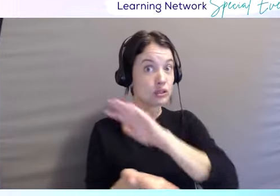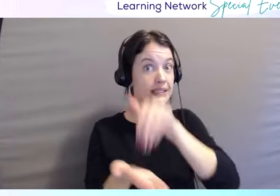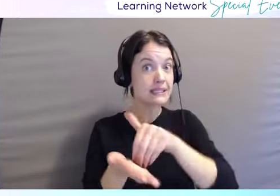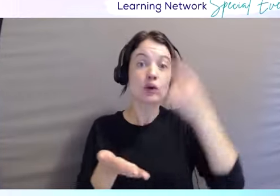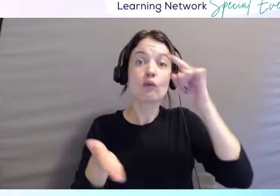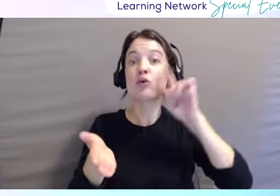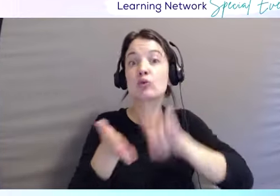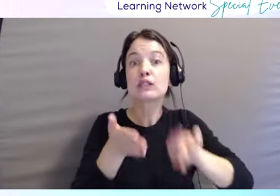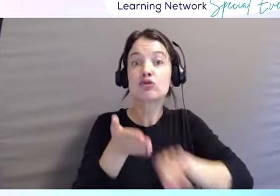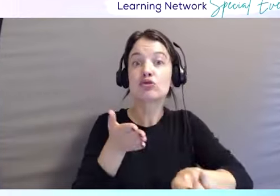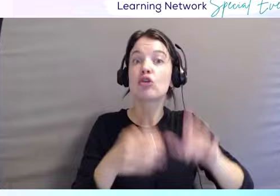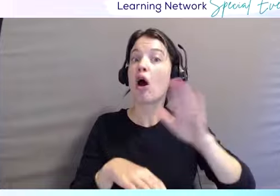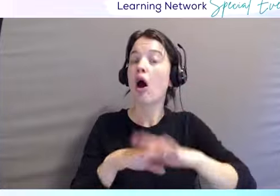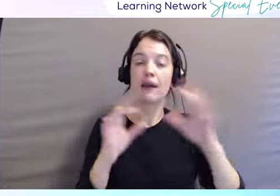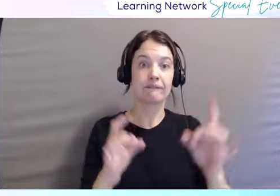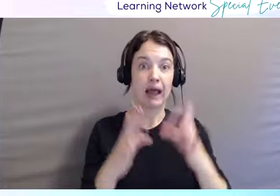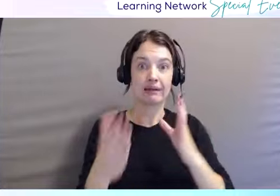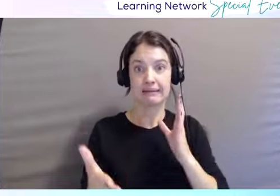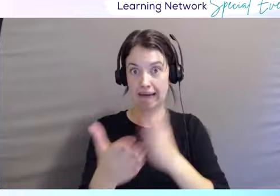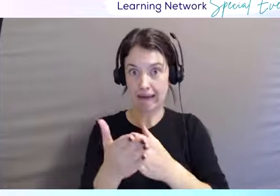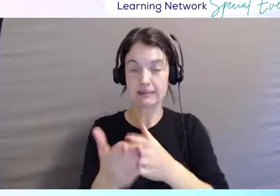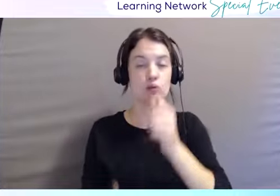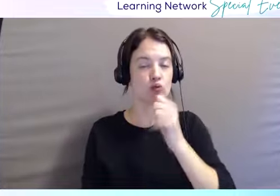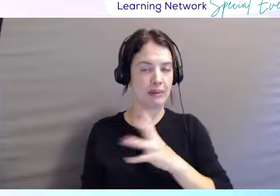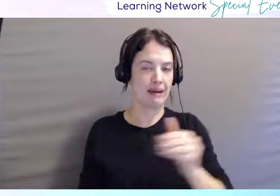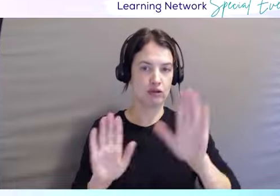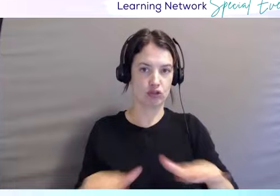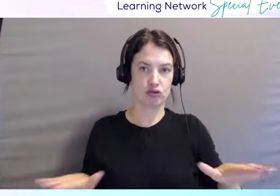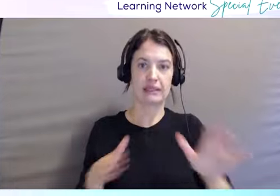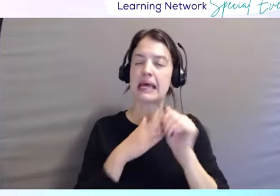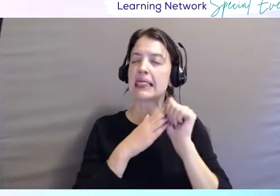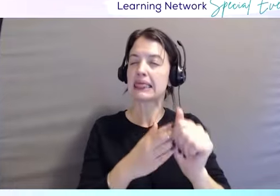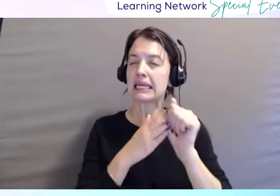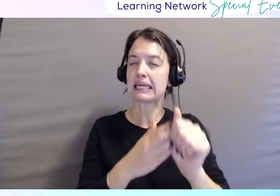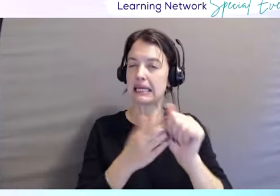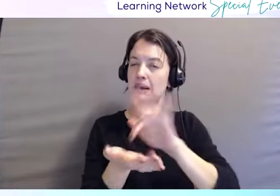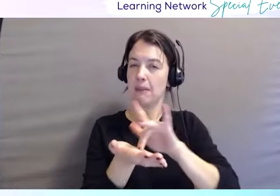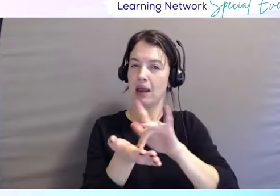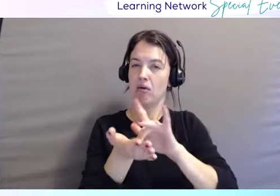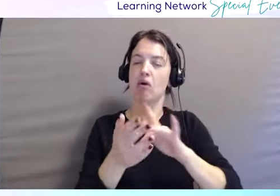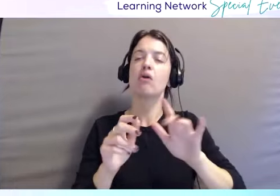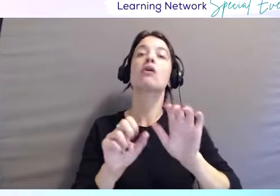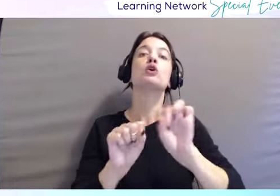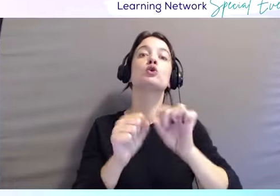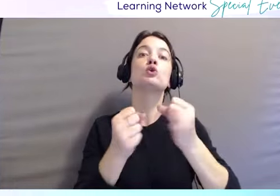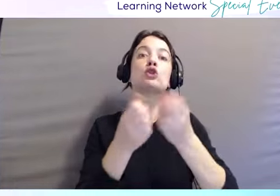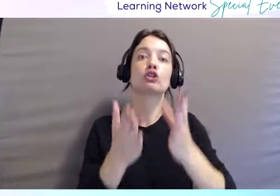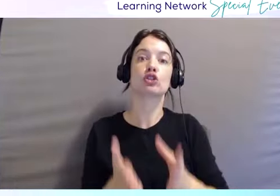Women and Children. She's a leading medical sociologist and has worked in education, government, hospitals, and